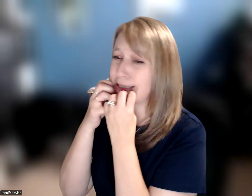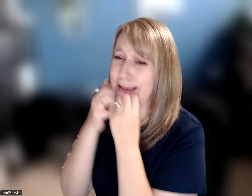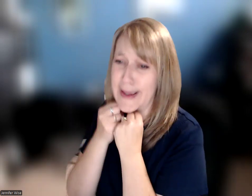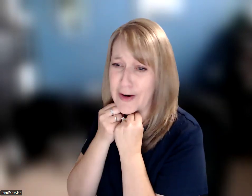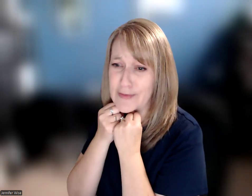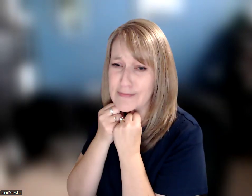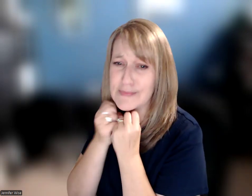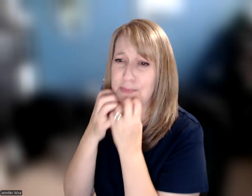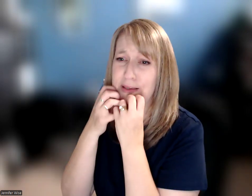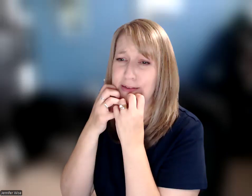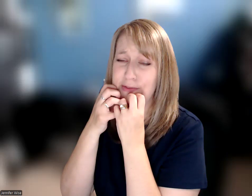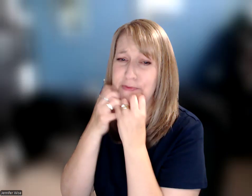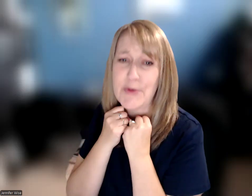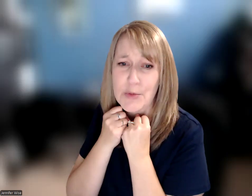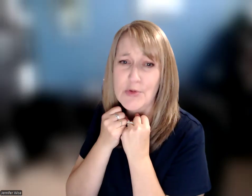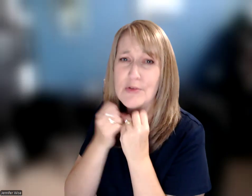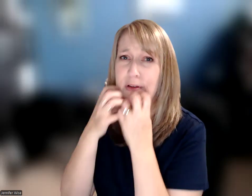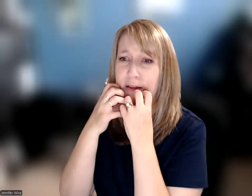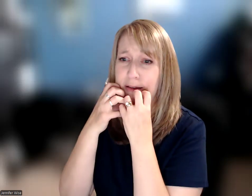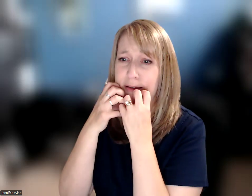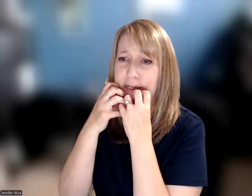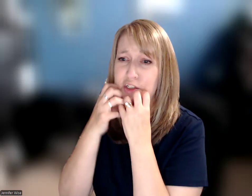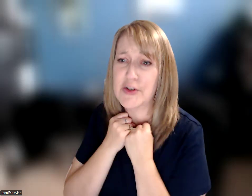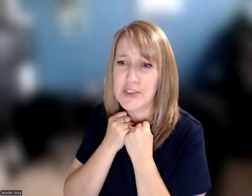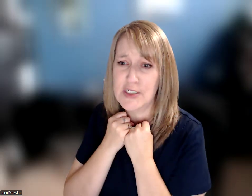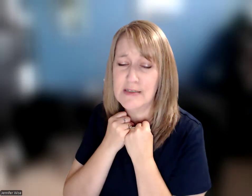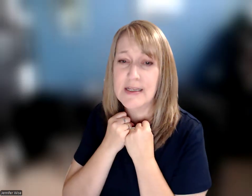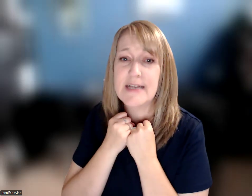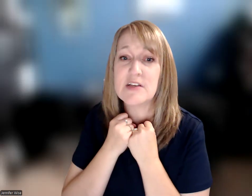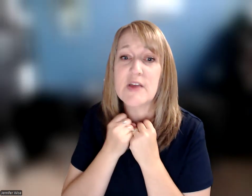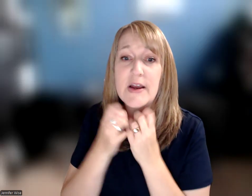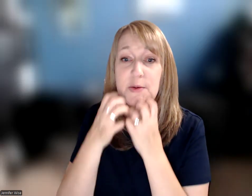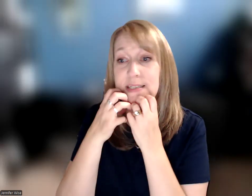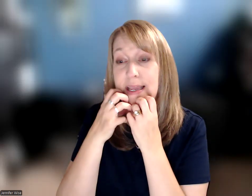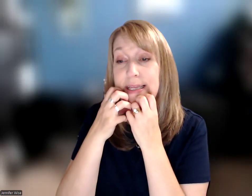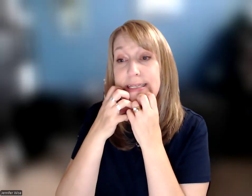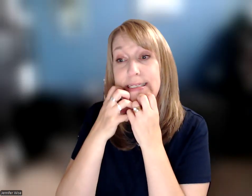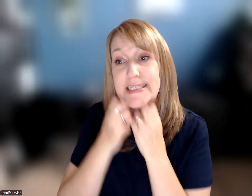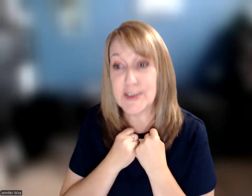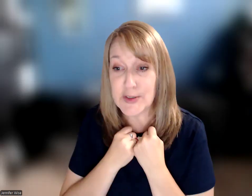I care. Something is valuable. I cherish it. It's also how you would say,